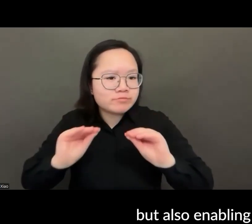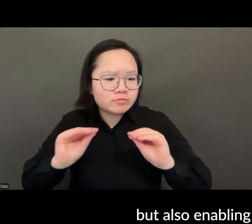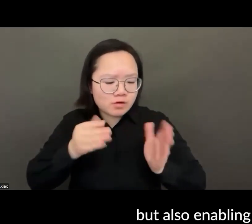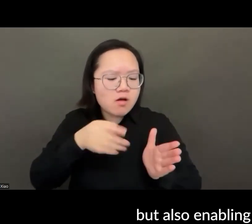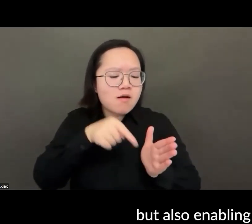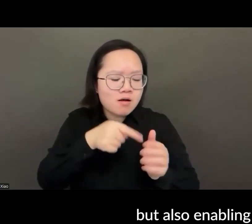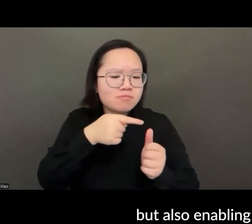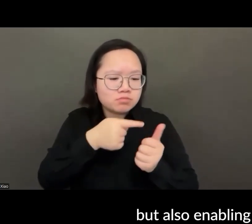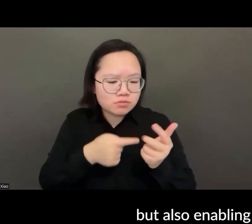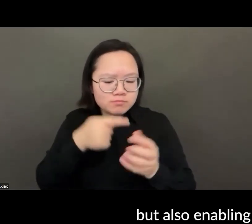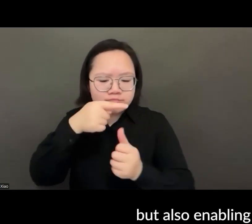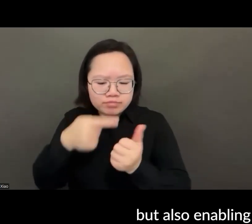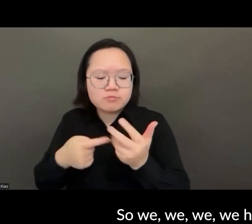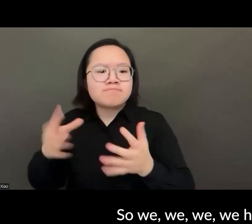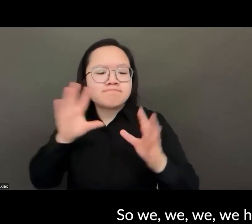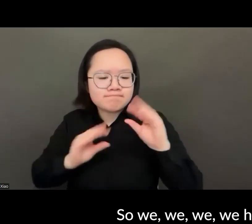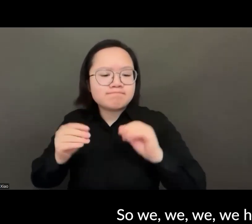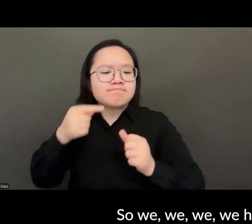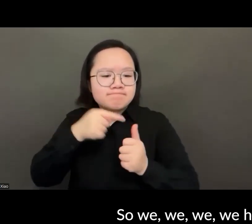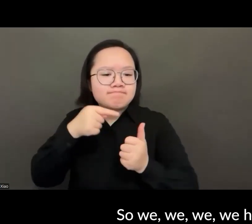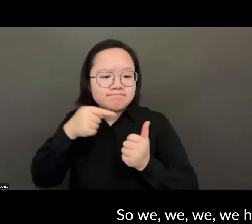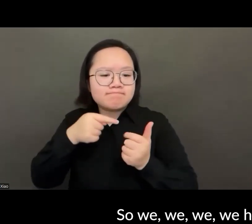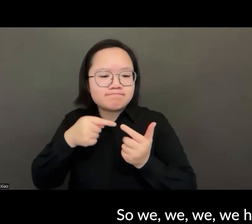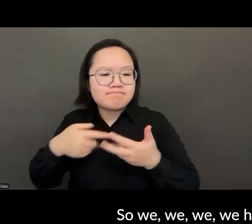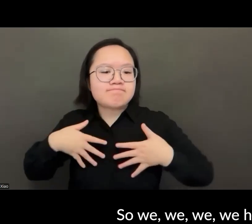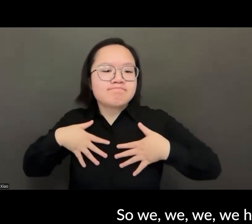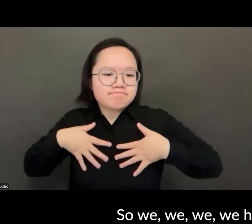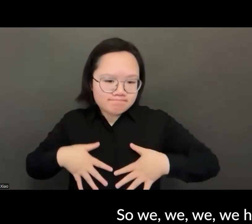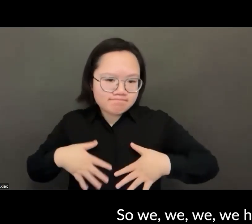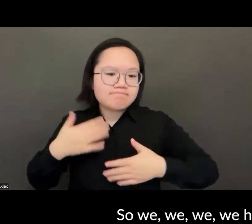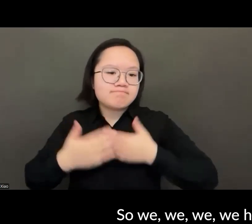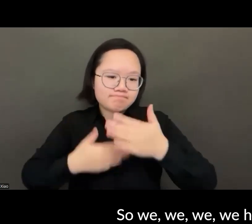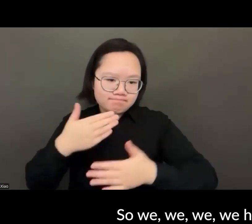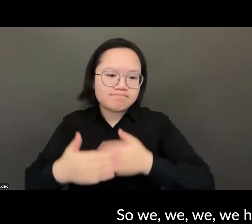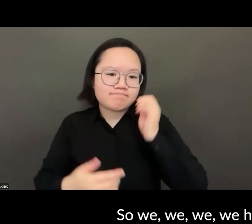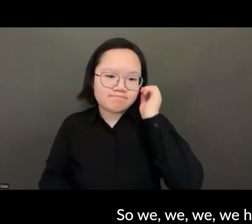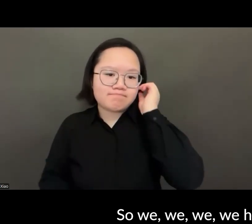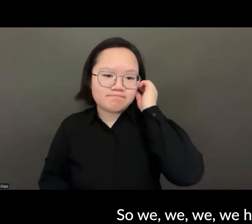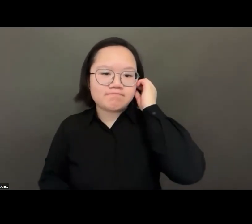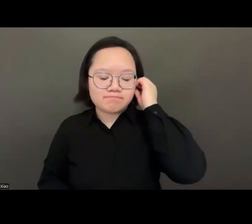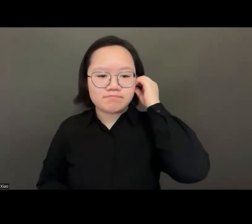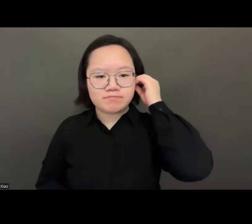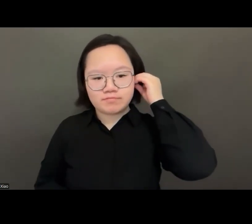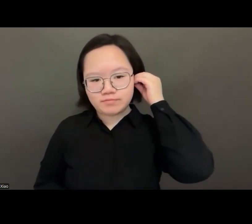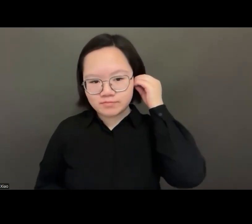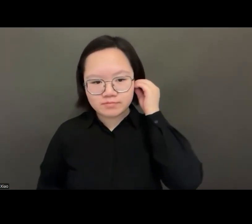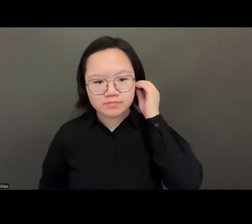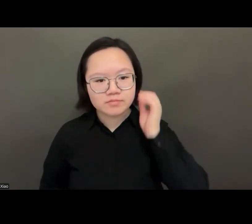frontline actors like those teachers. So we have them here, like your continuous